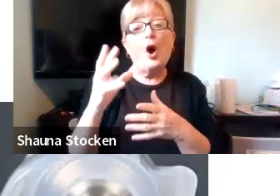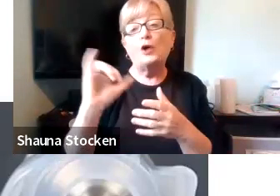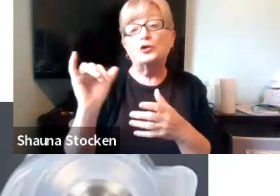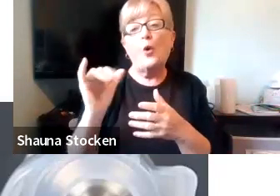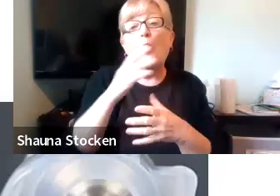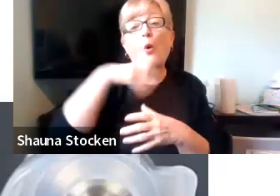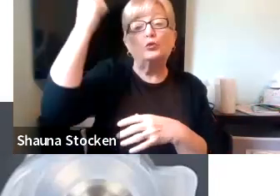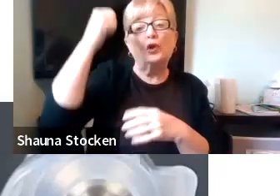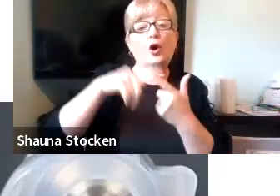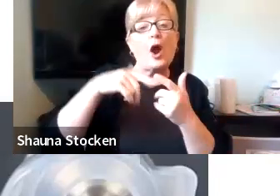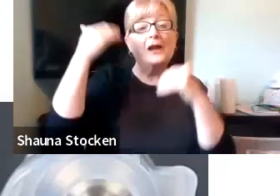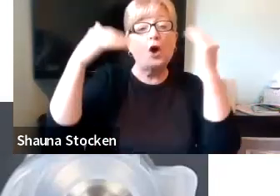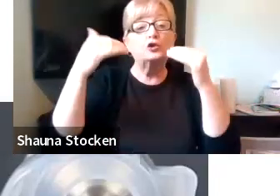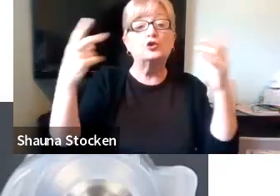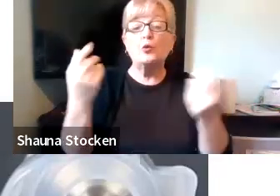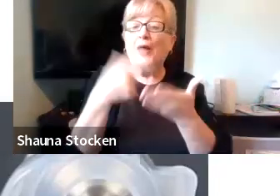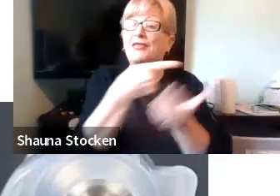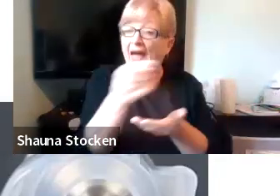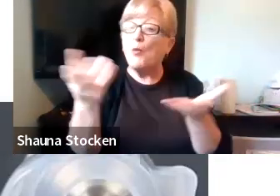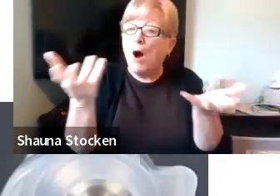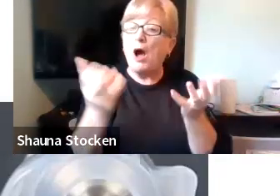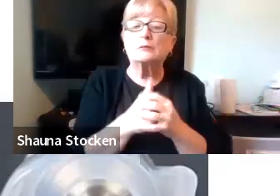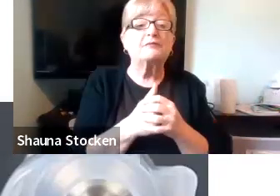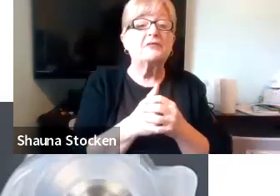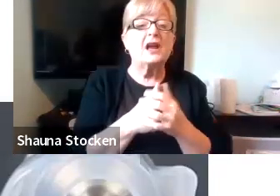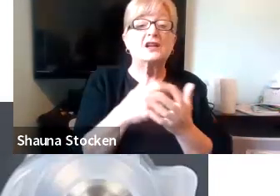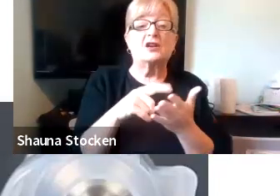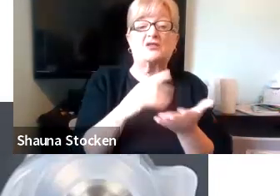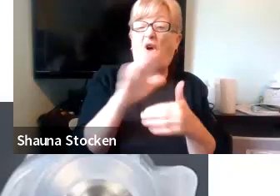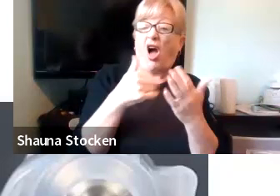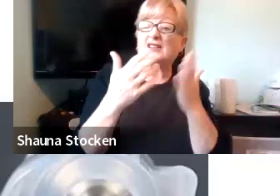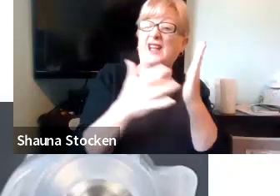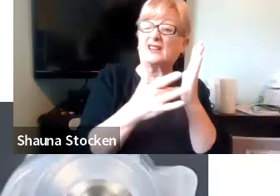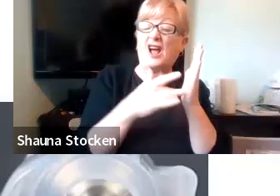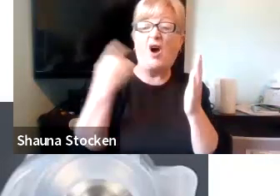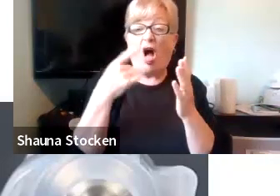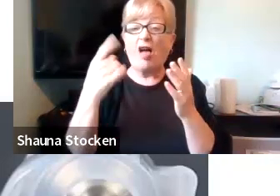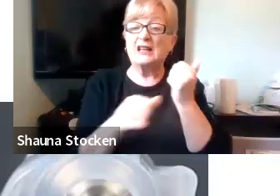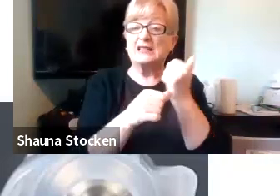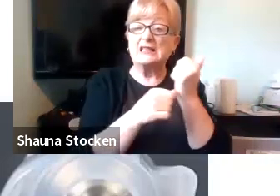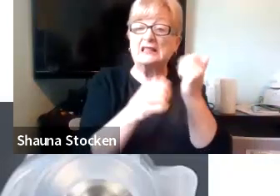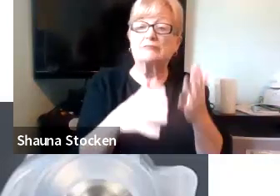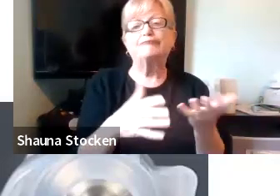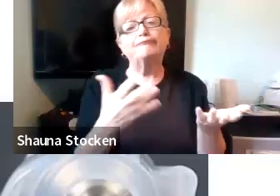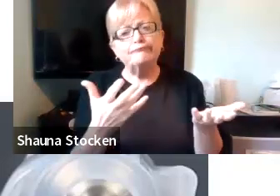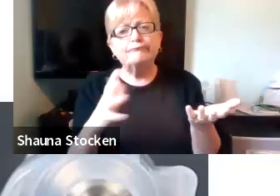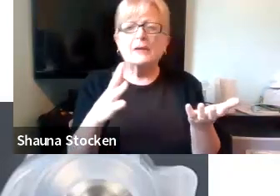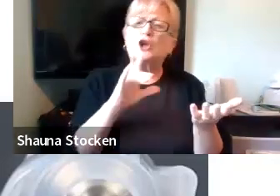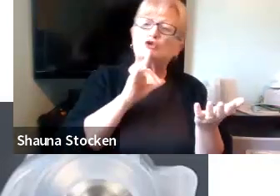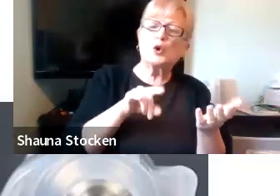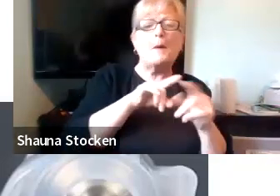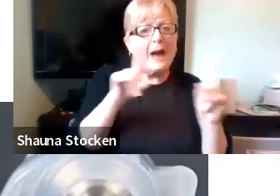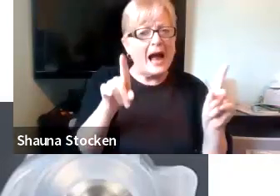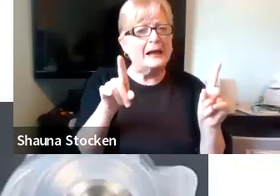they want to do. People often ask us, well, isn't all technology assistive? And that's true, but one thing that we say is